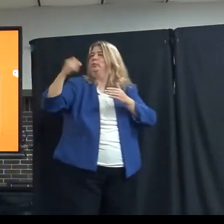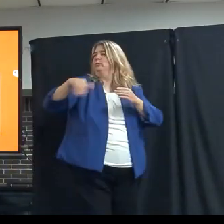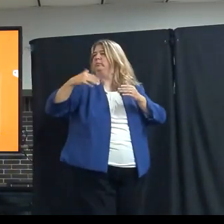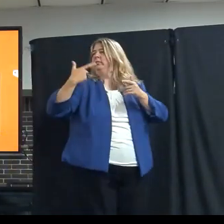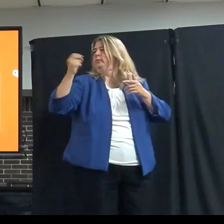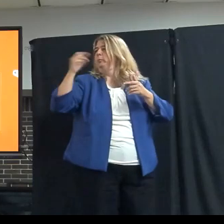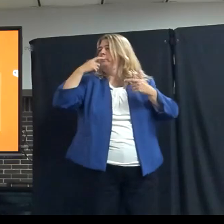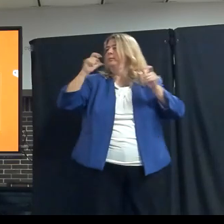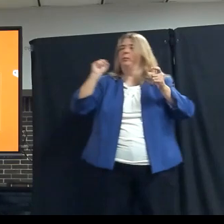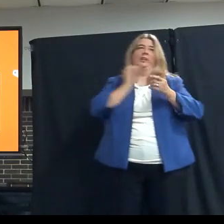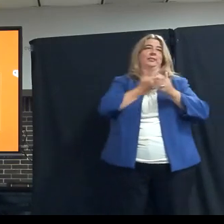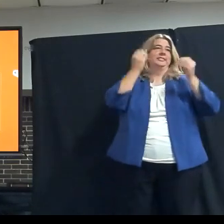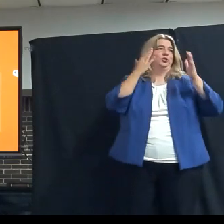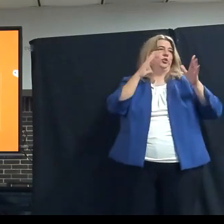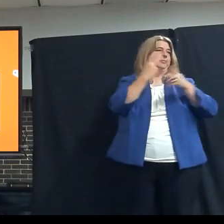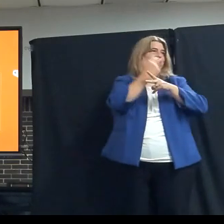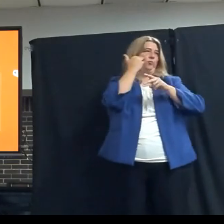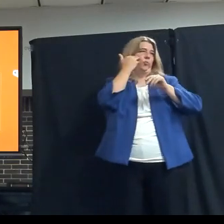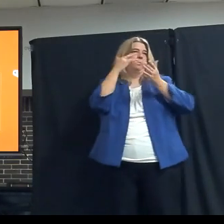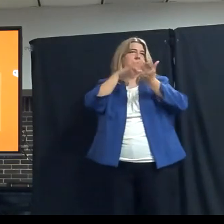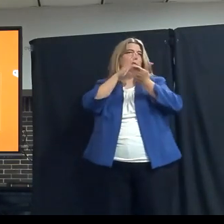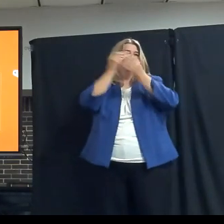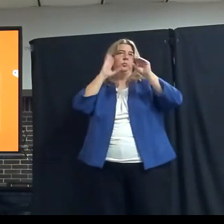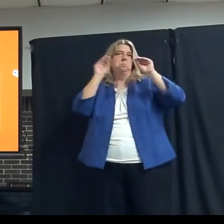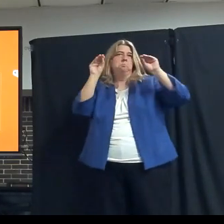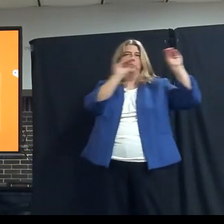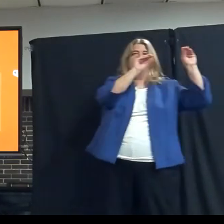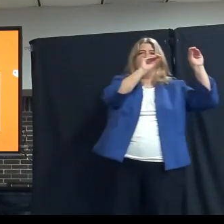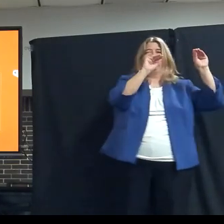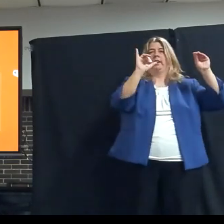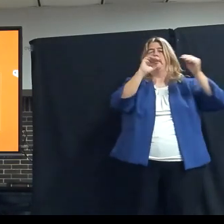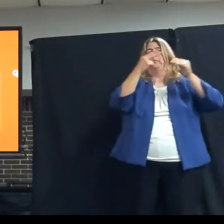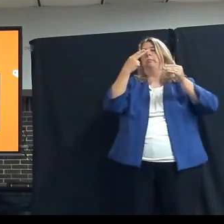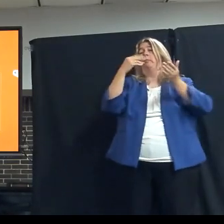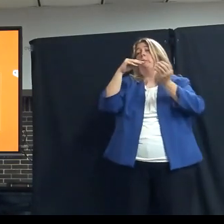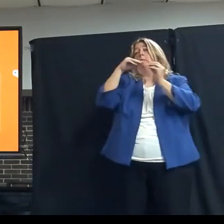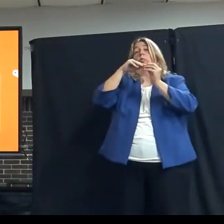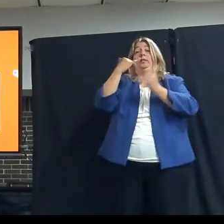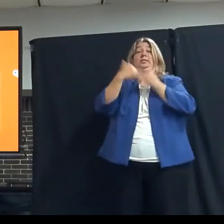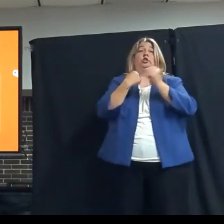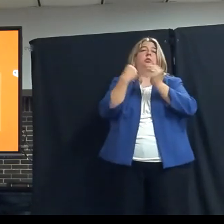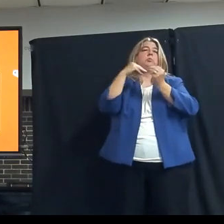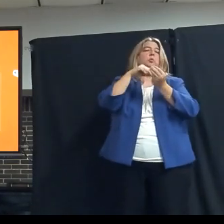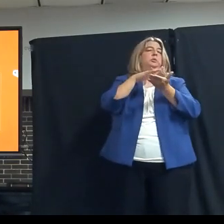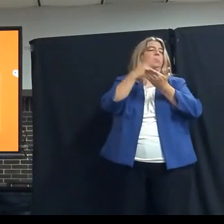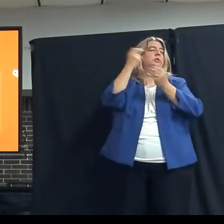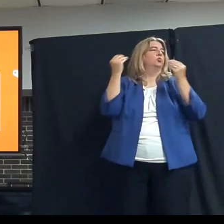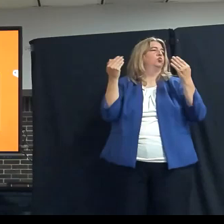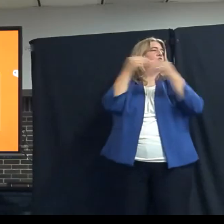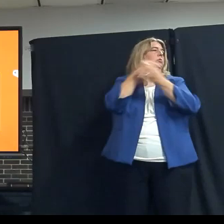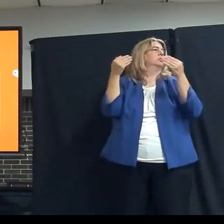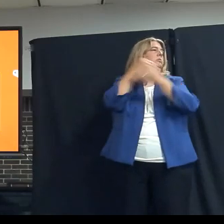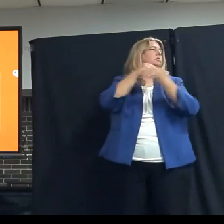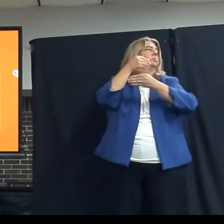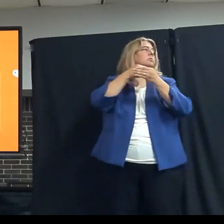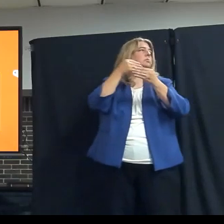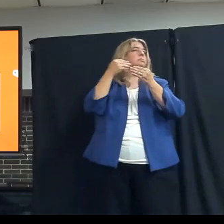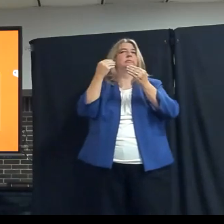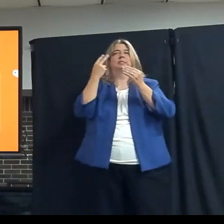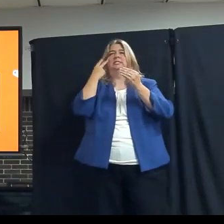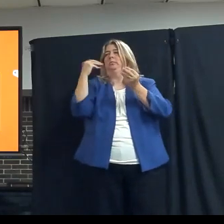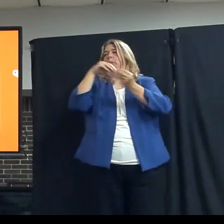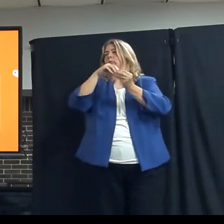2 classes in particular, when they hit high school, that's going to take some adjusting of our staff. Probably more middle school